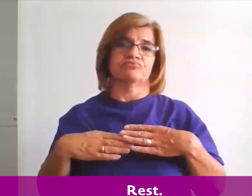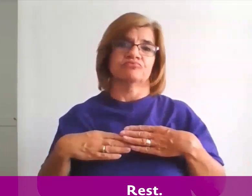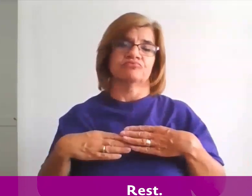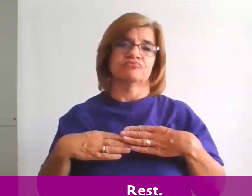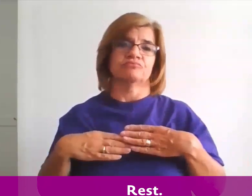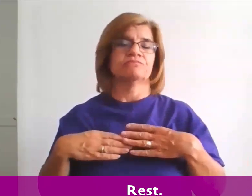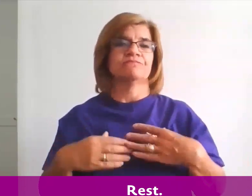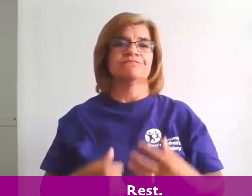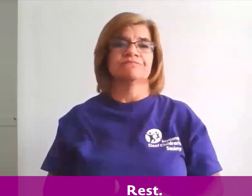Rest.